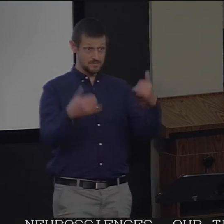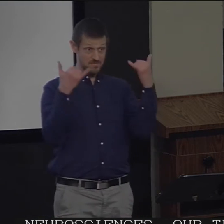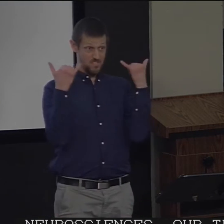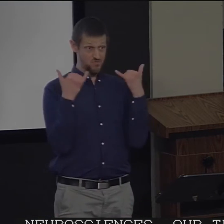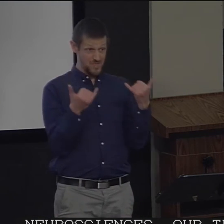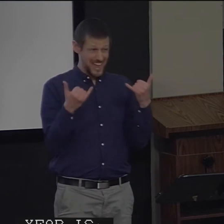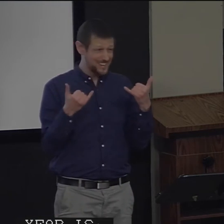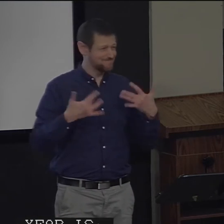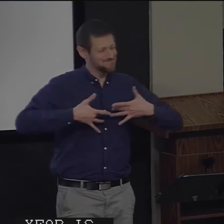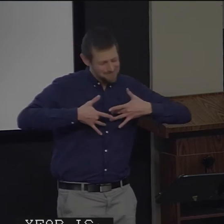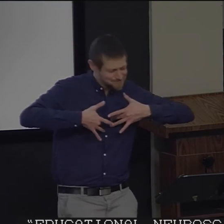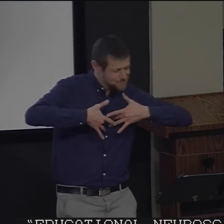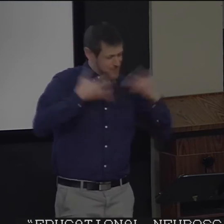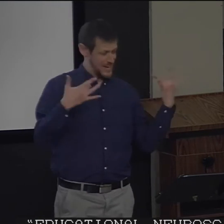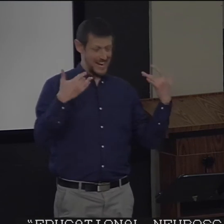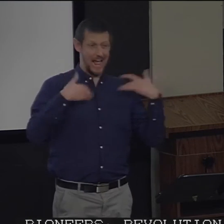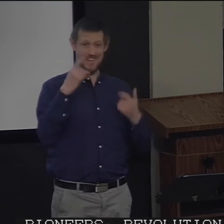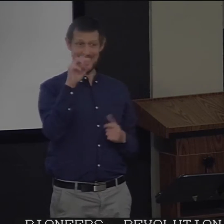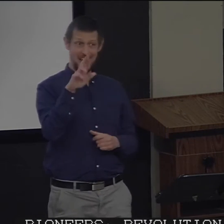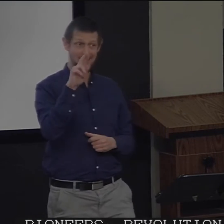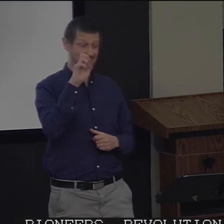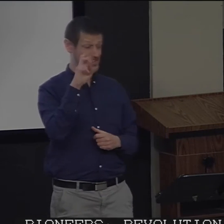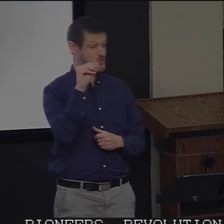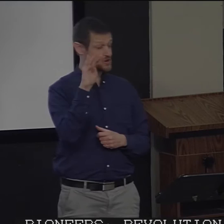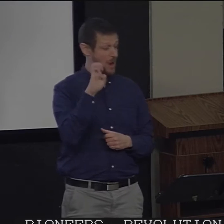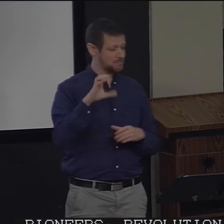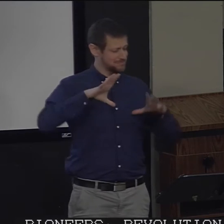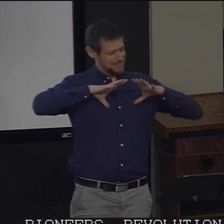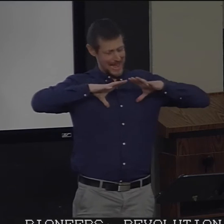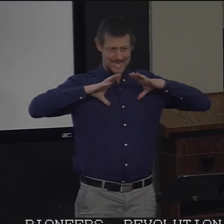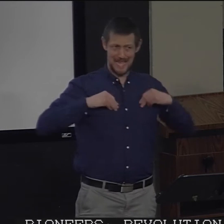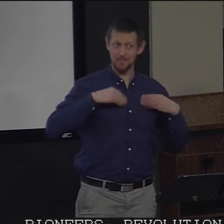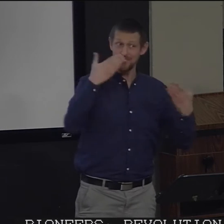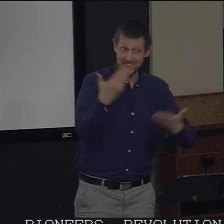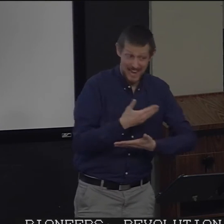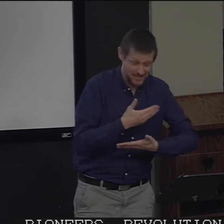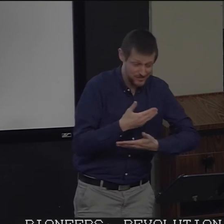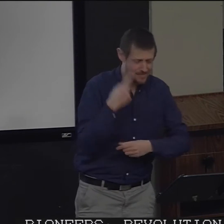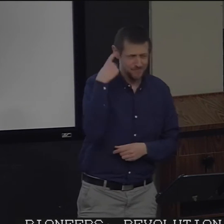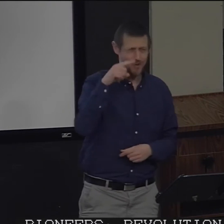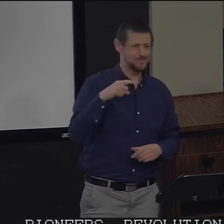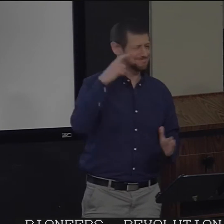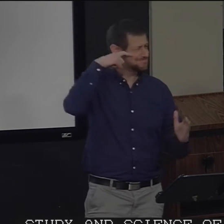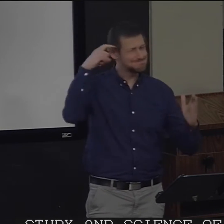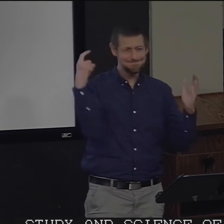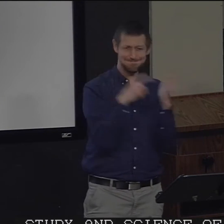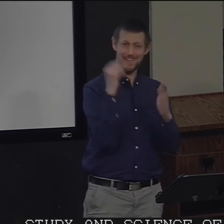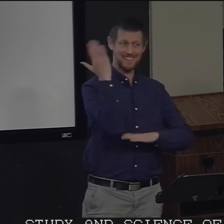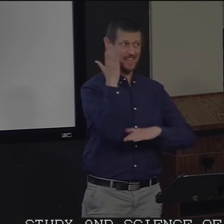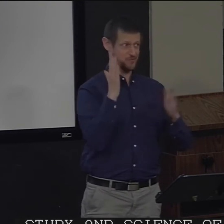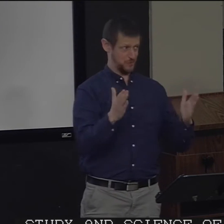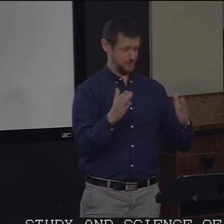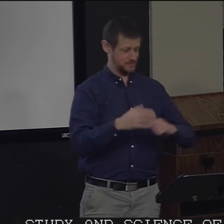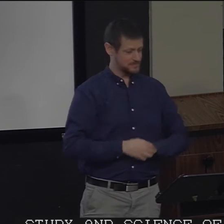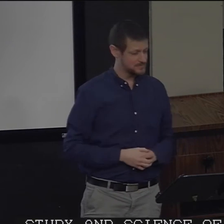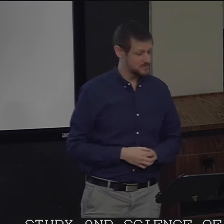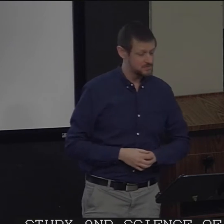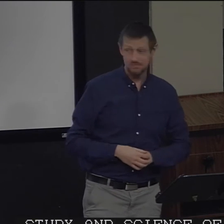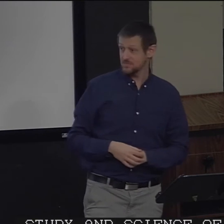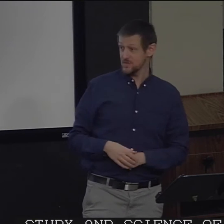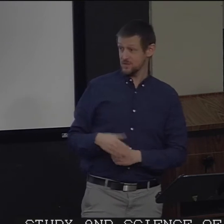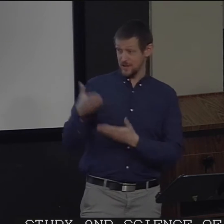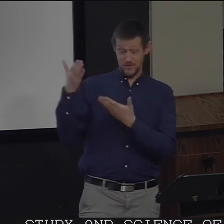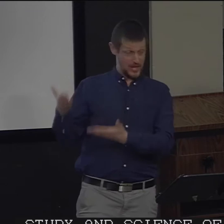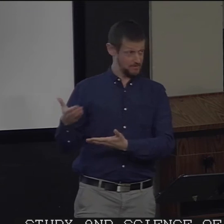in Young Children. Today, we are especially thrilled to have Dr. Newcombe accept our invitation as